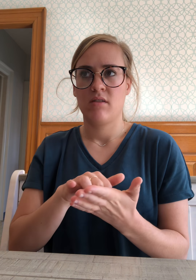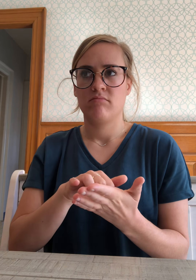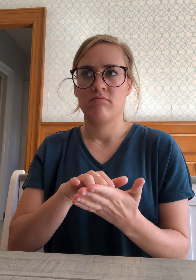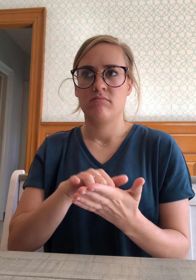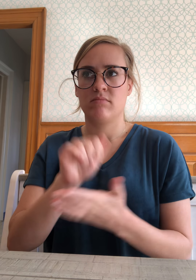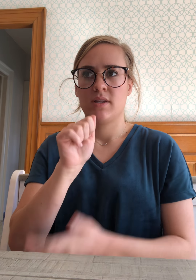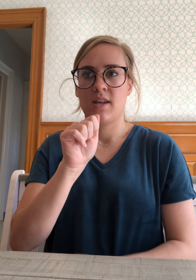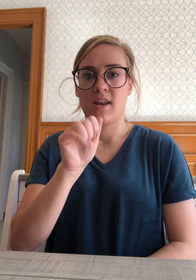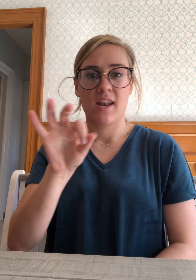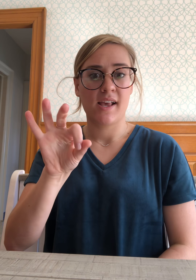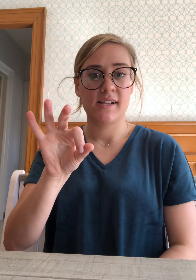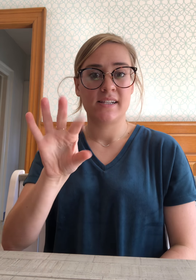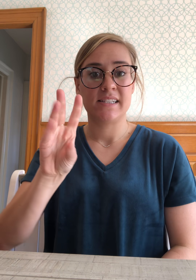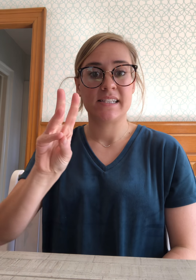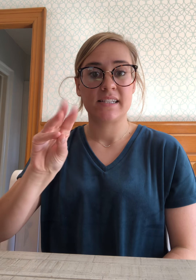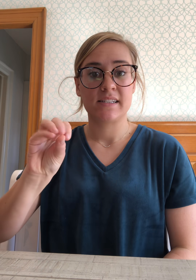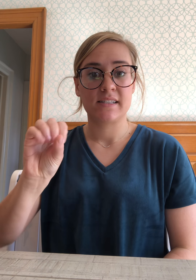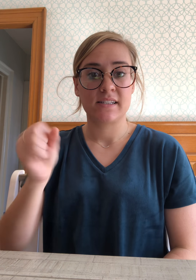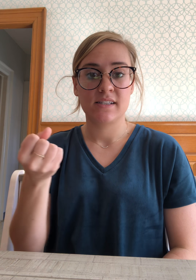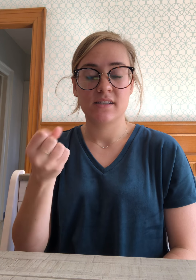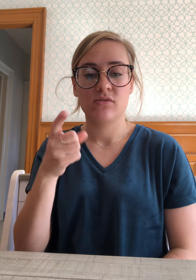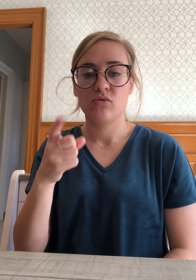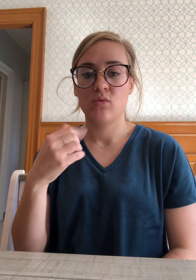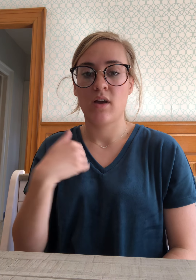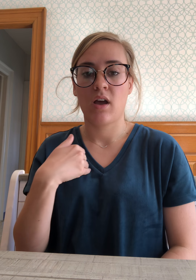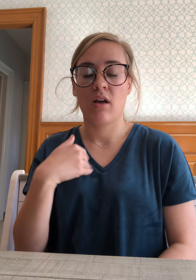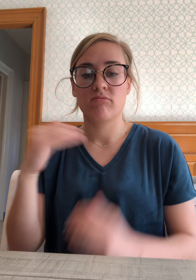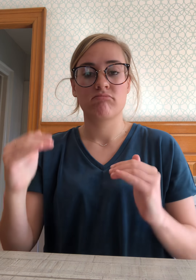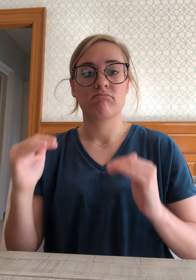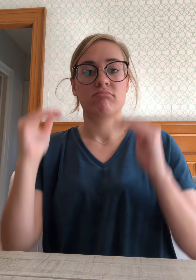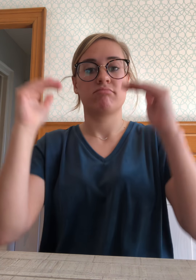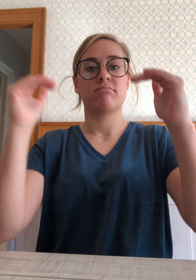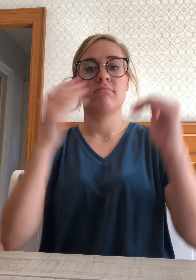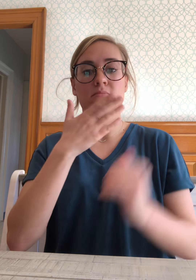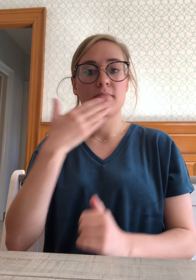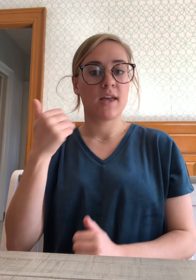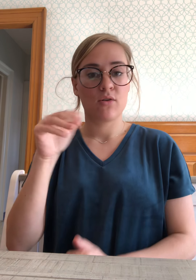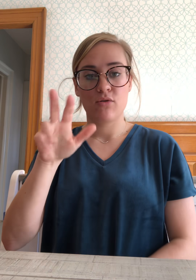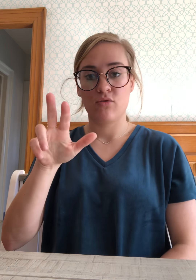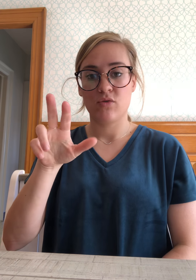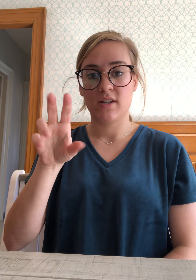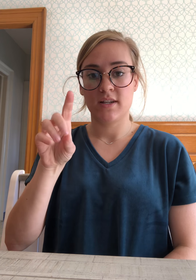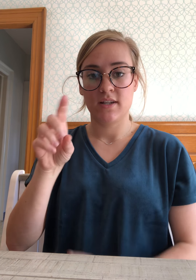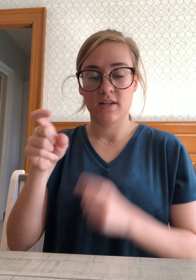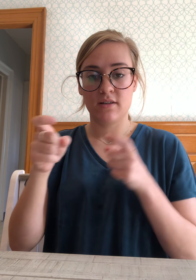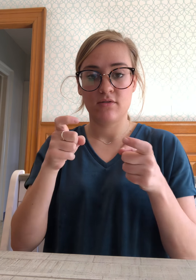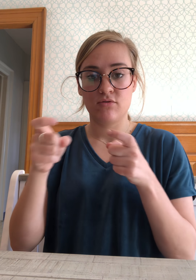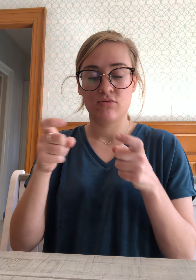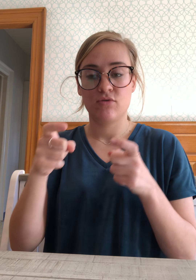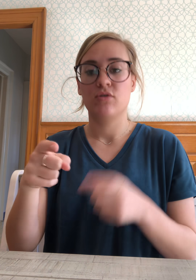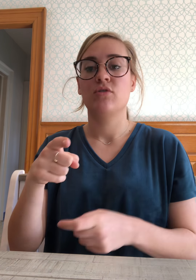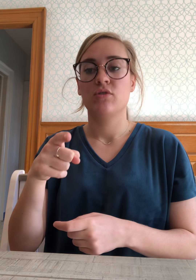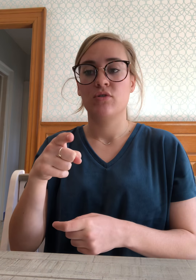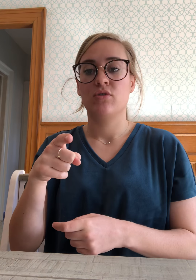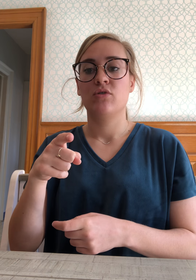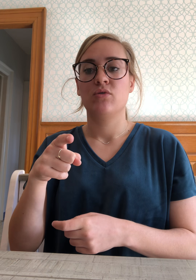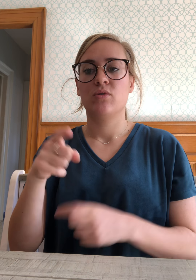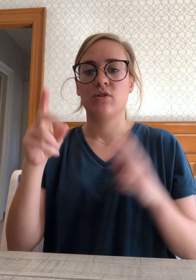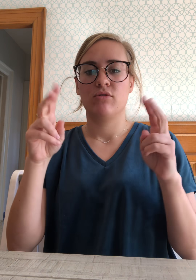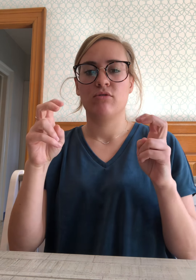With it, you had enhanced three-dimensional control. You were building treatment into the appliance, and the aim was